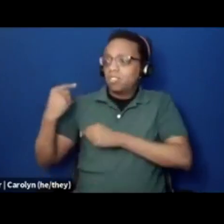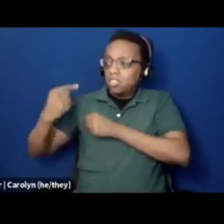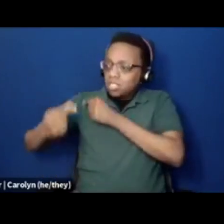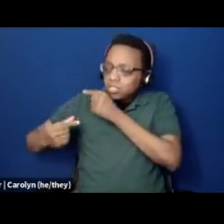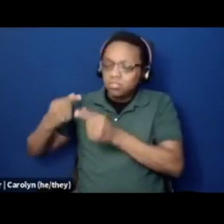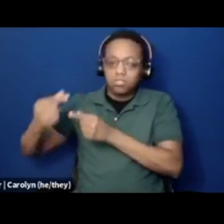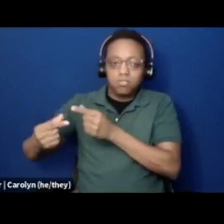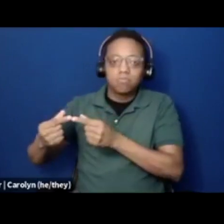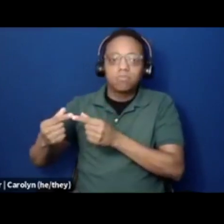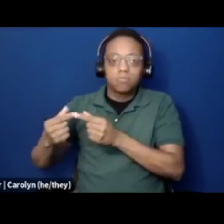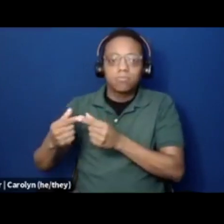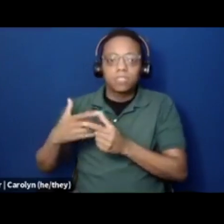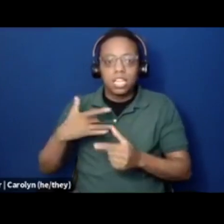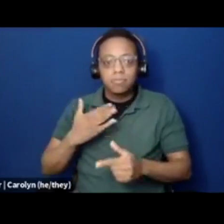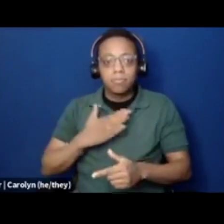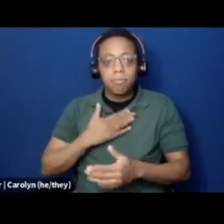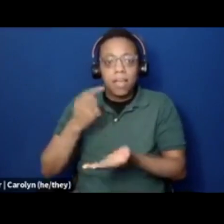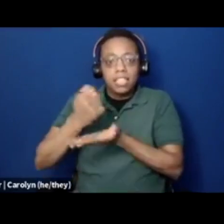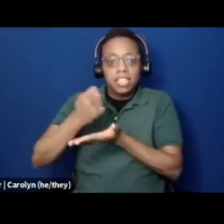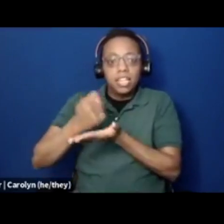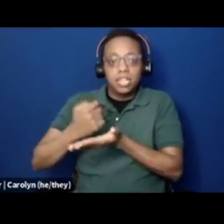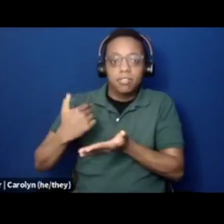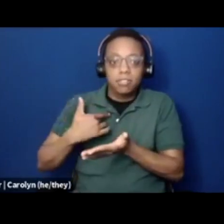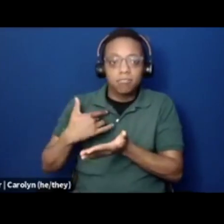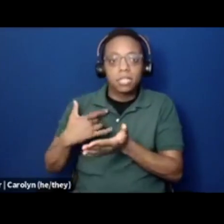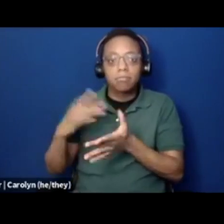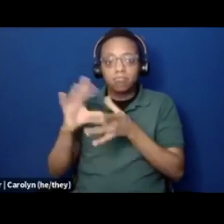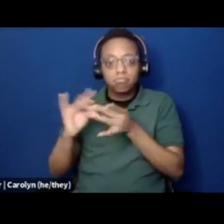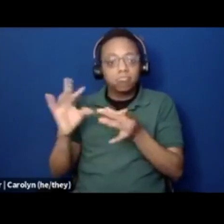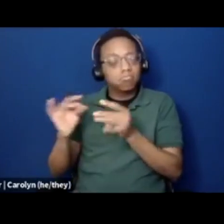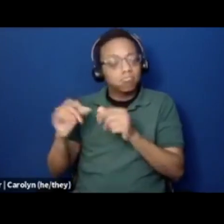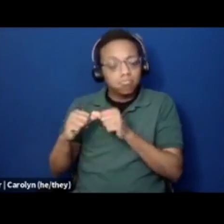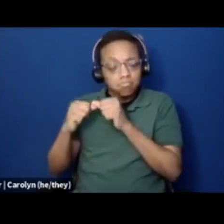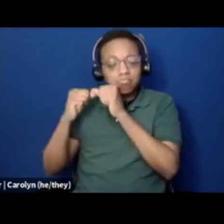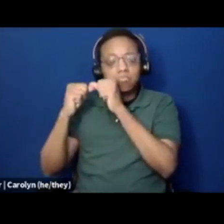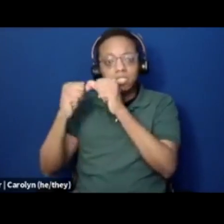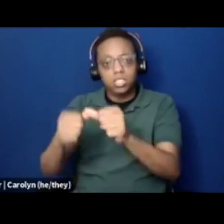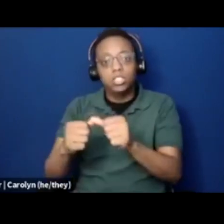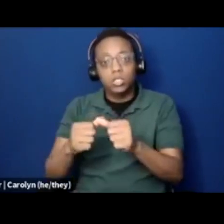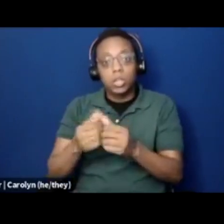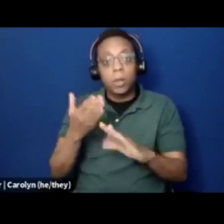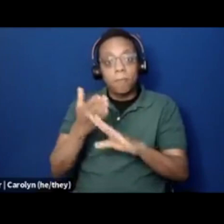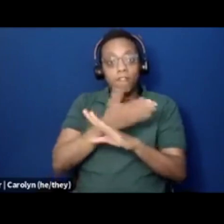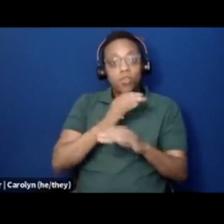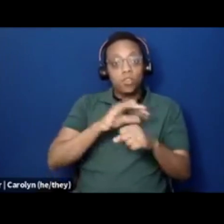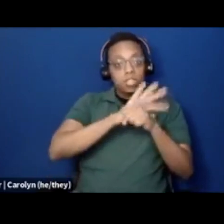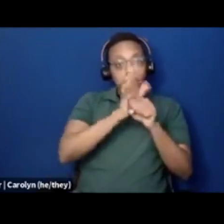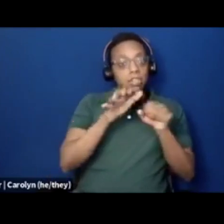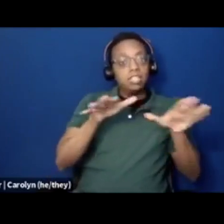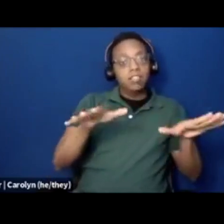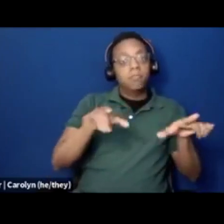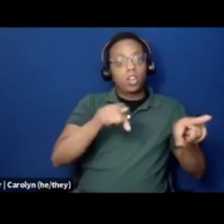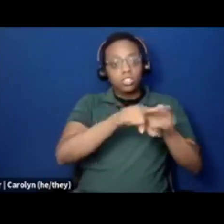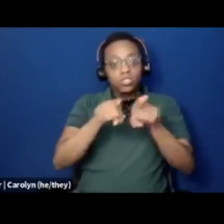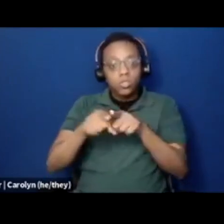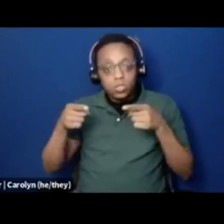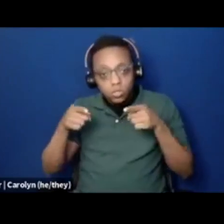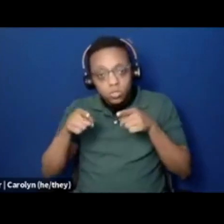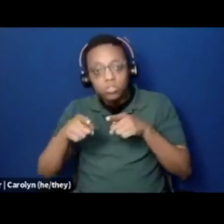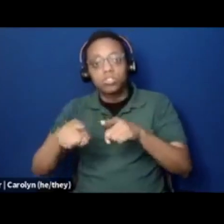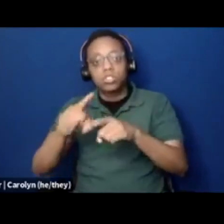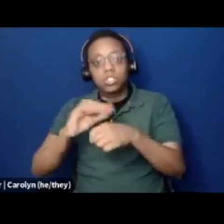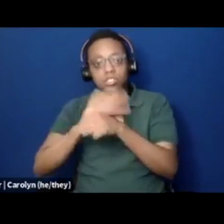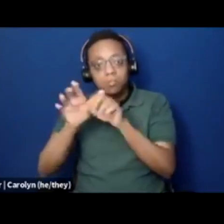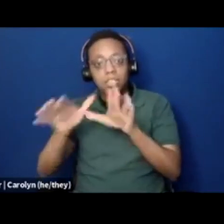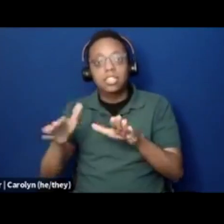mantra through this, before the pandemic, especially during this pandemic, and continuing after this pandemic, and teaching our